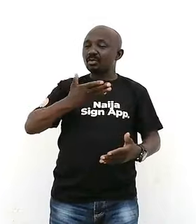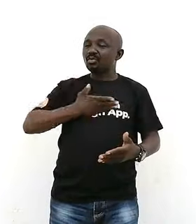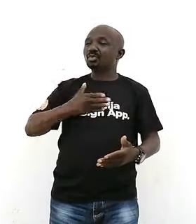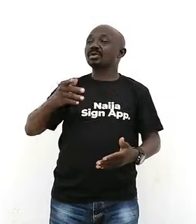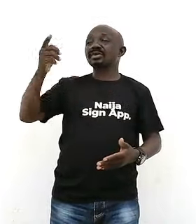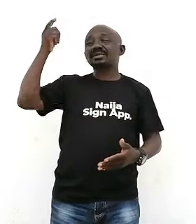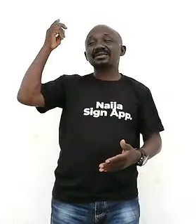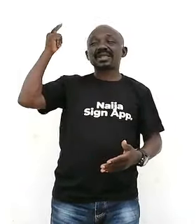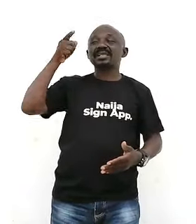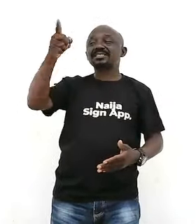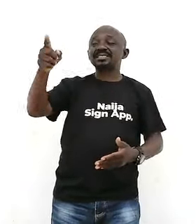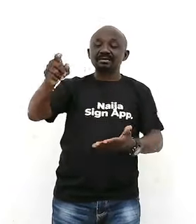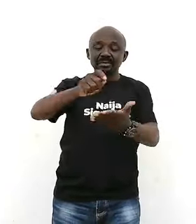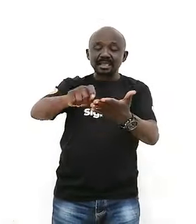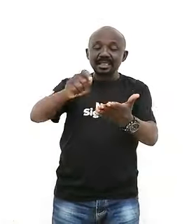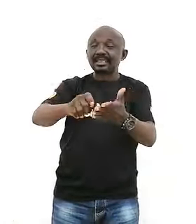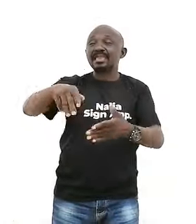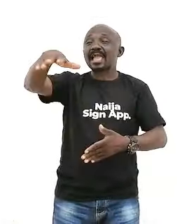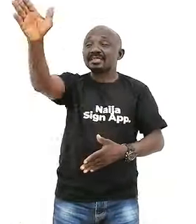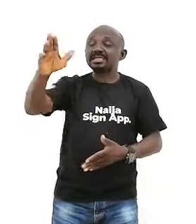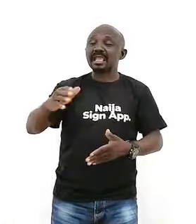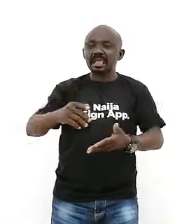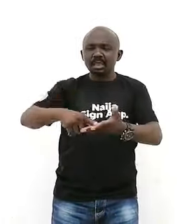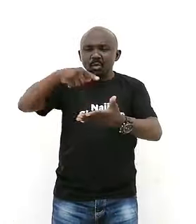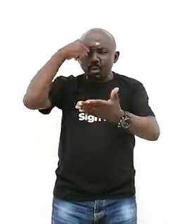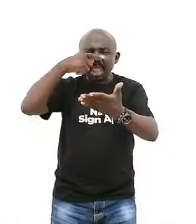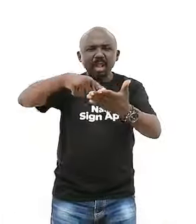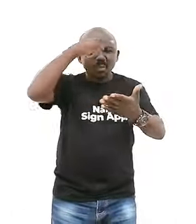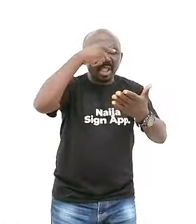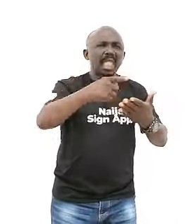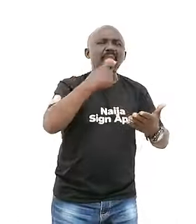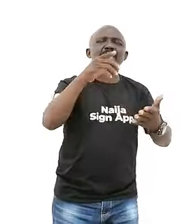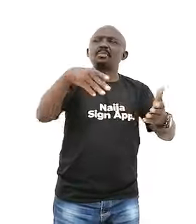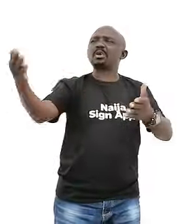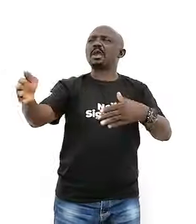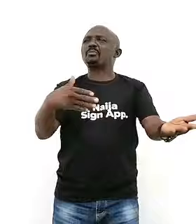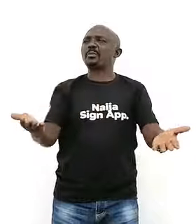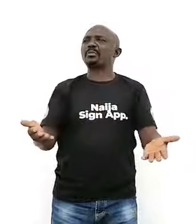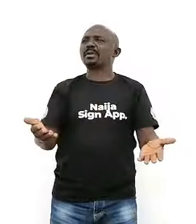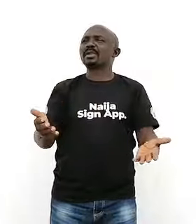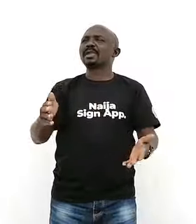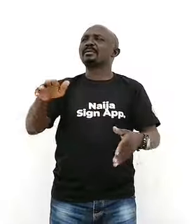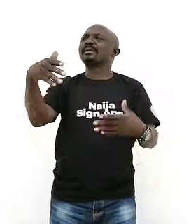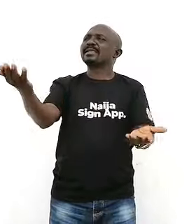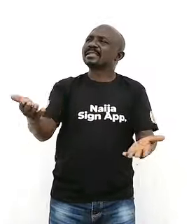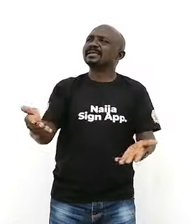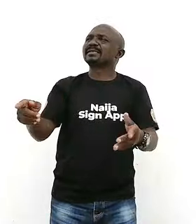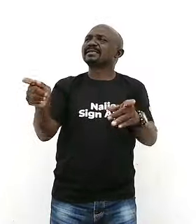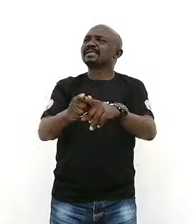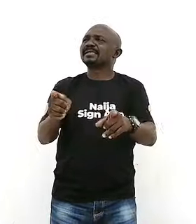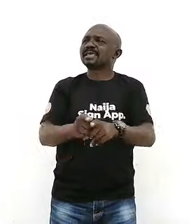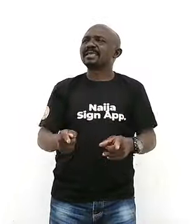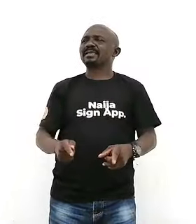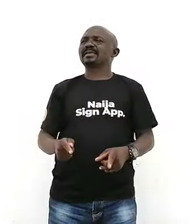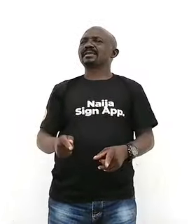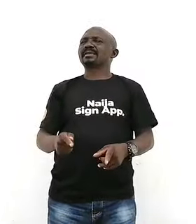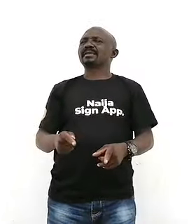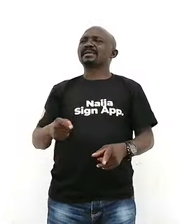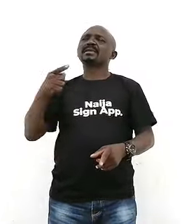communities, spoken linguistic communities, you find these hidden signing communities in their